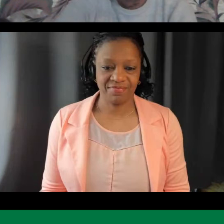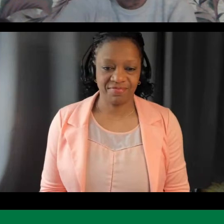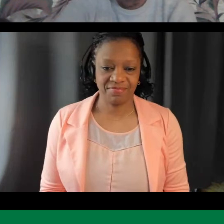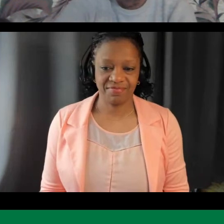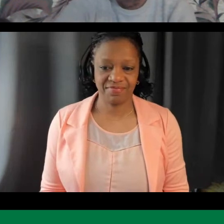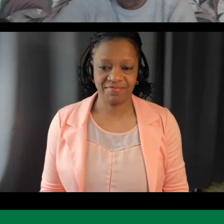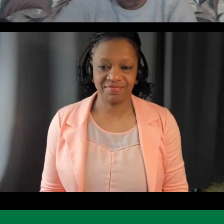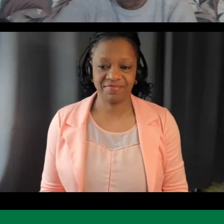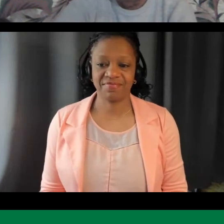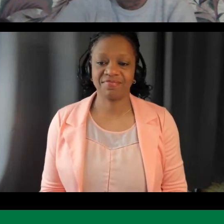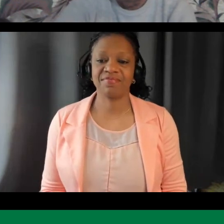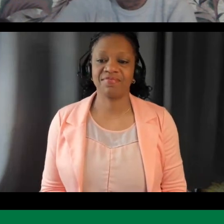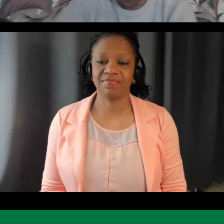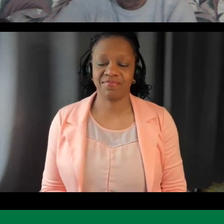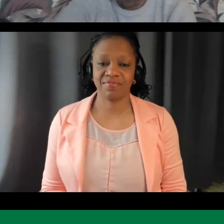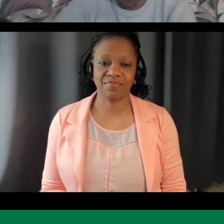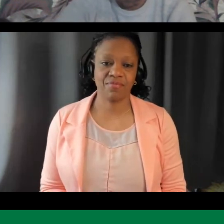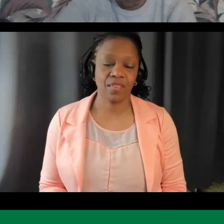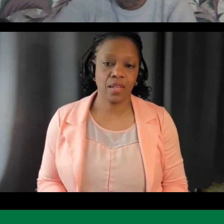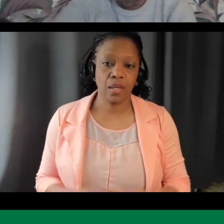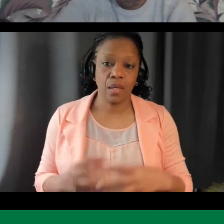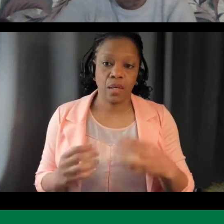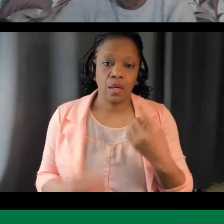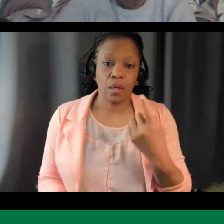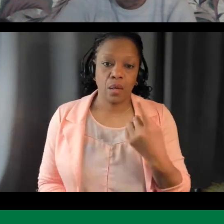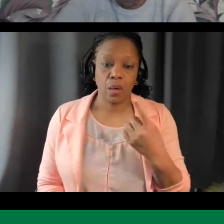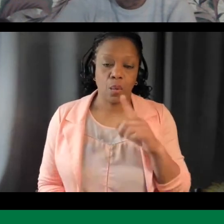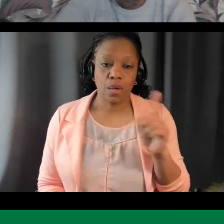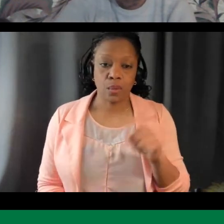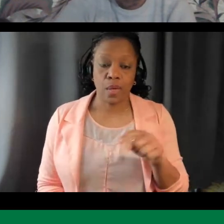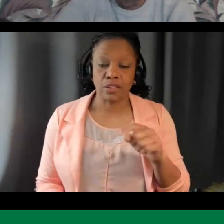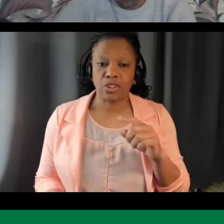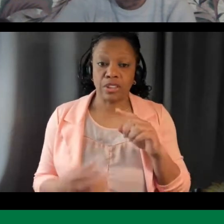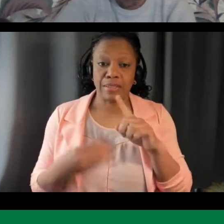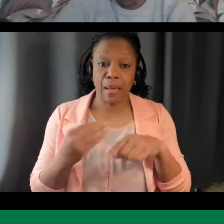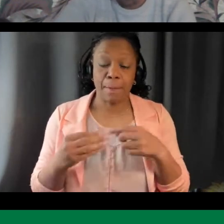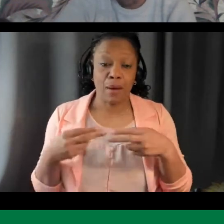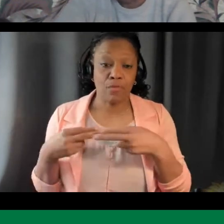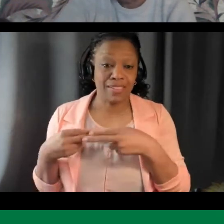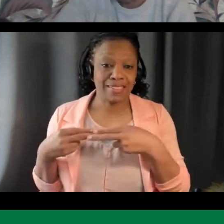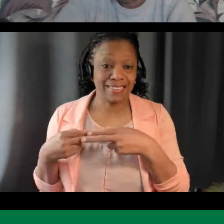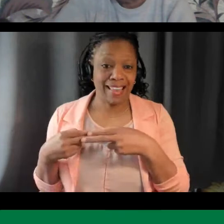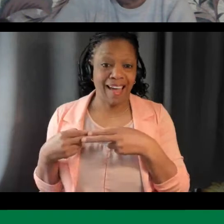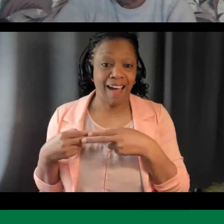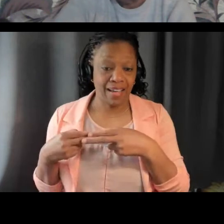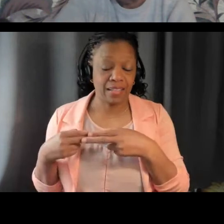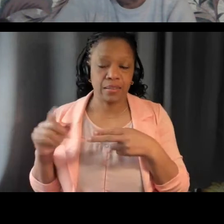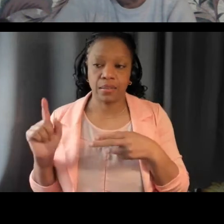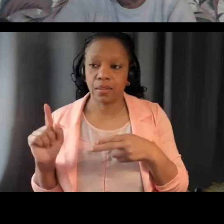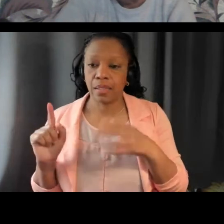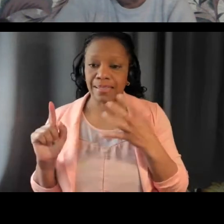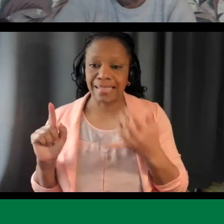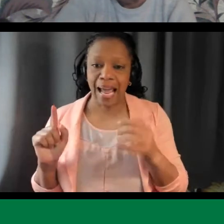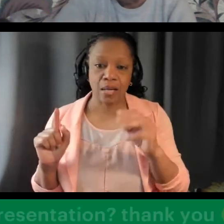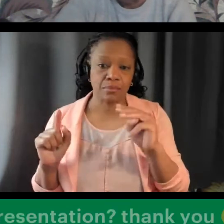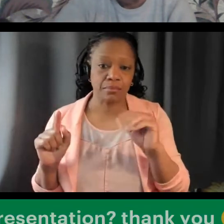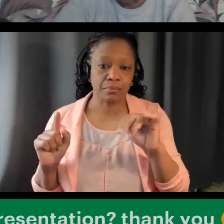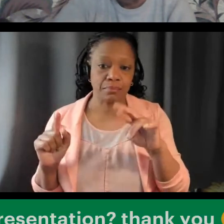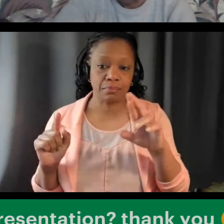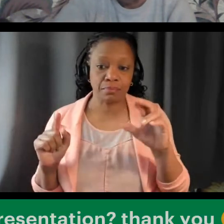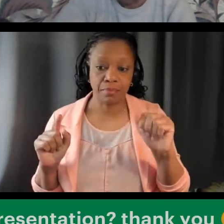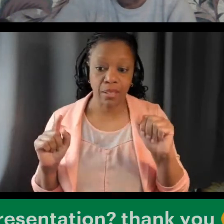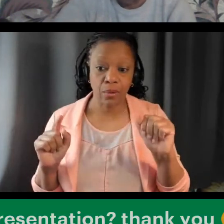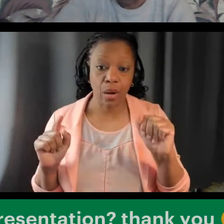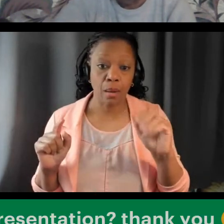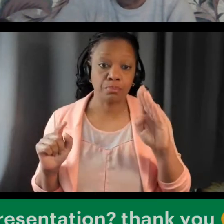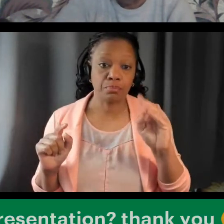There was a question about the slide deck, and now that the Miro board link is actually in the chat there, you can